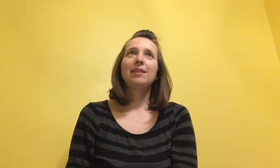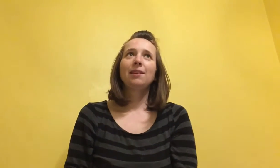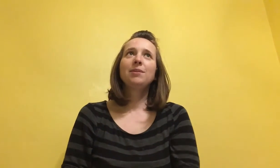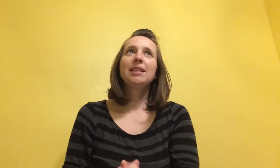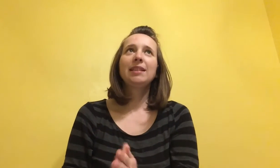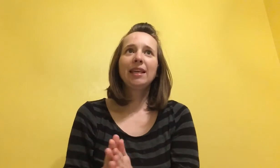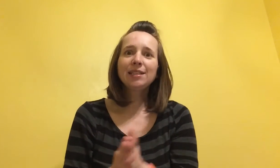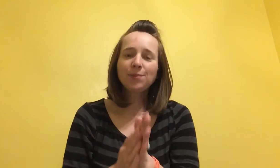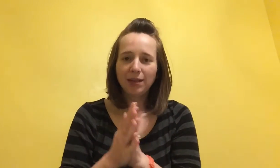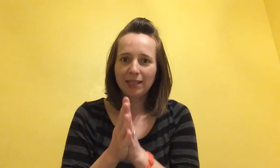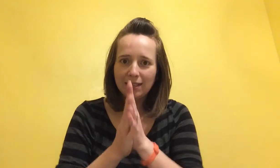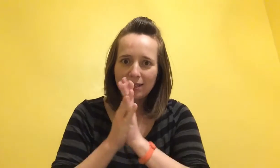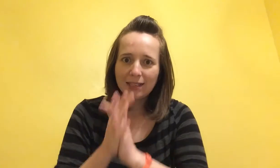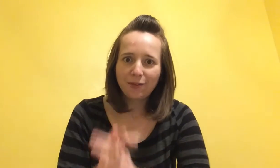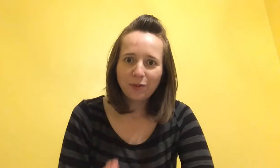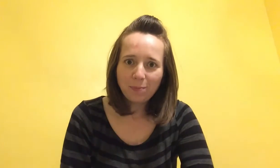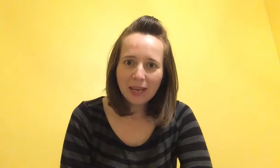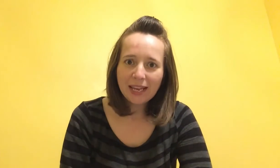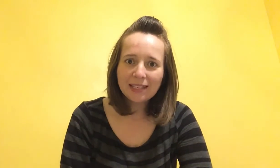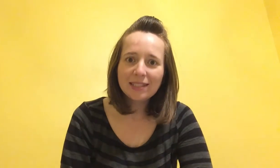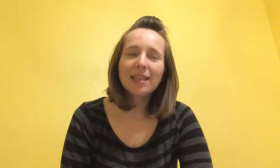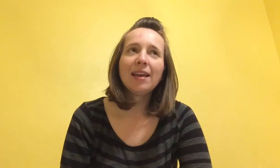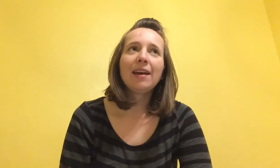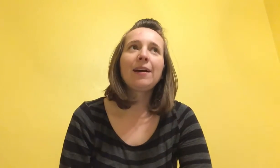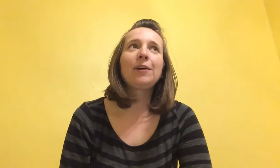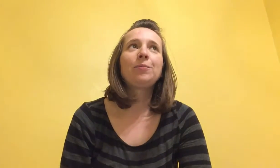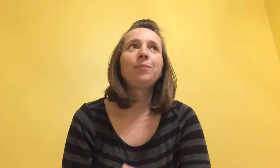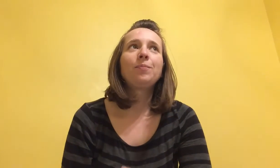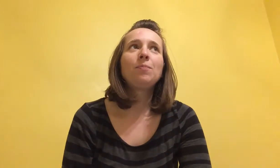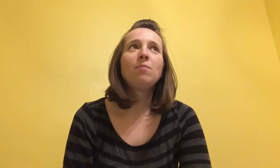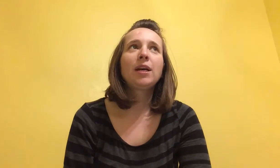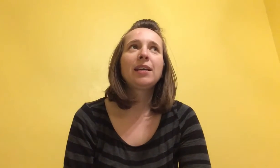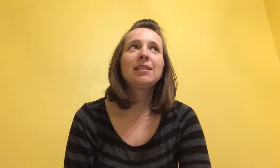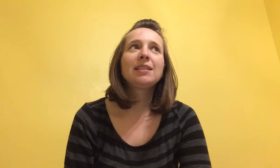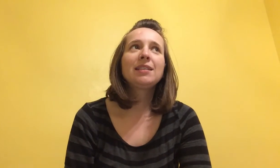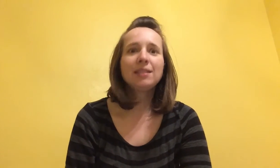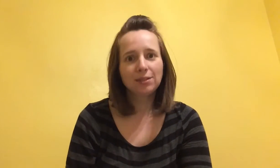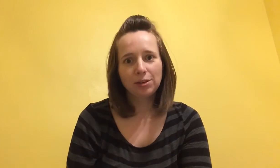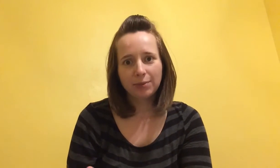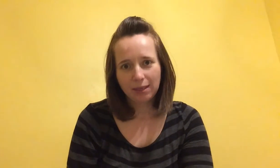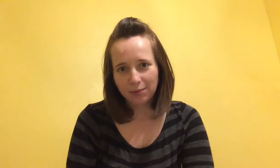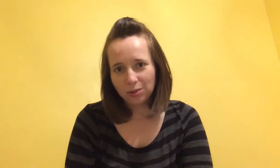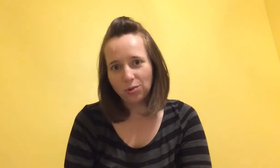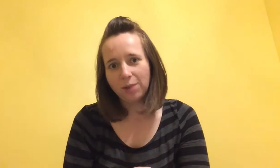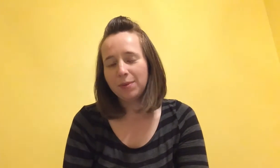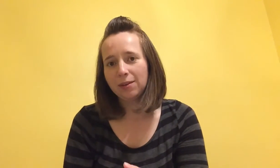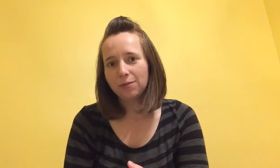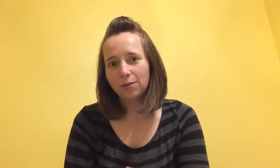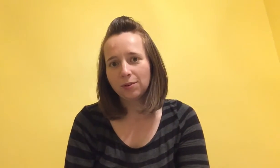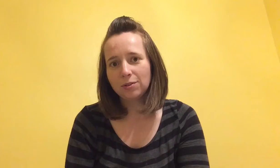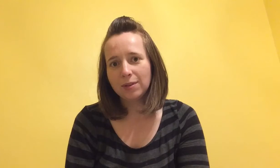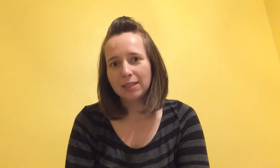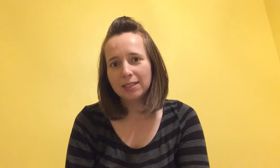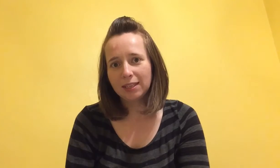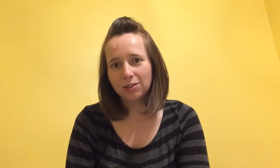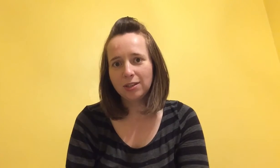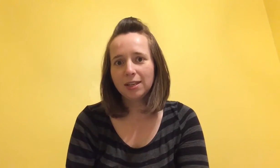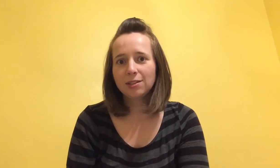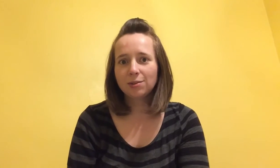That was the last one, at least that I saw for pets. My sister was able to join me for doing the session, and so